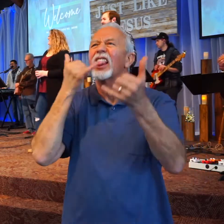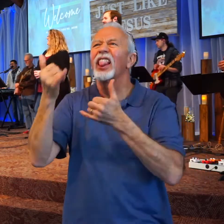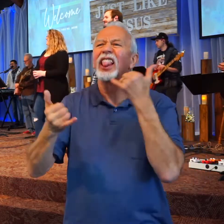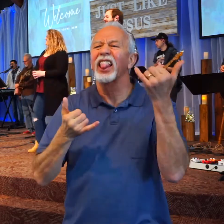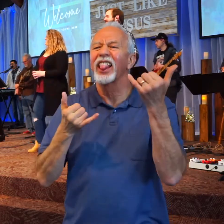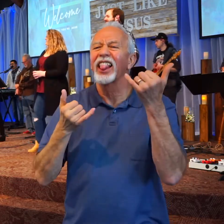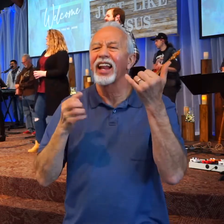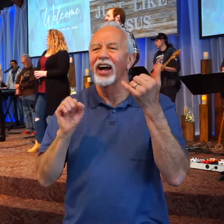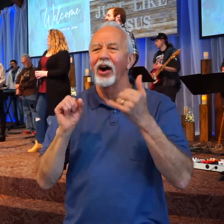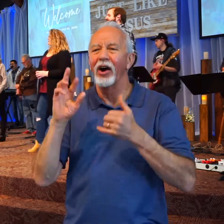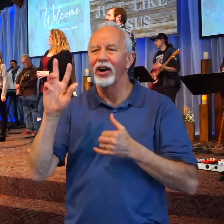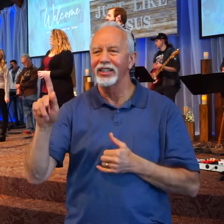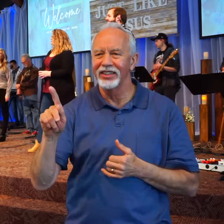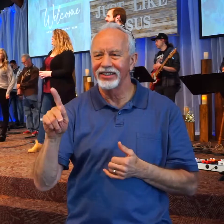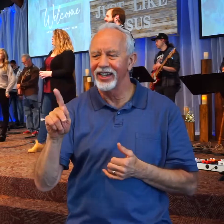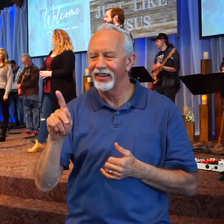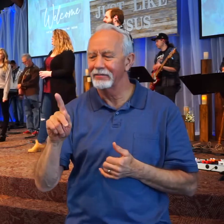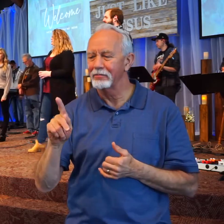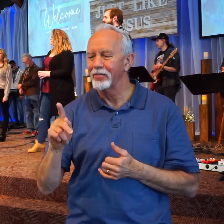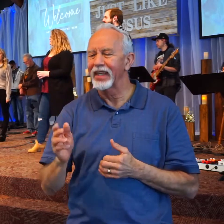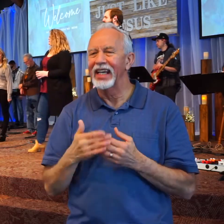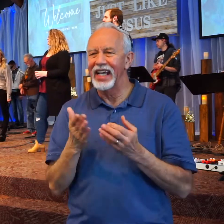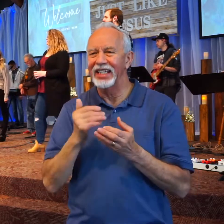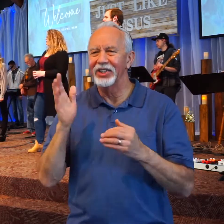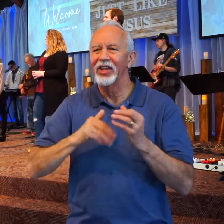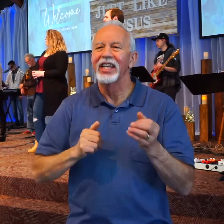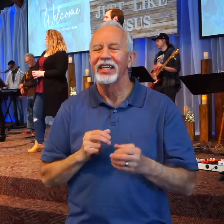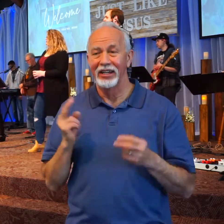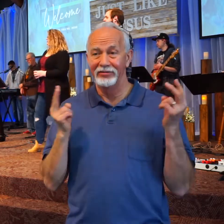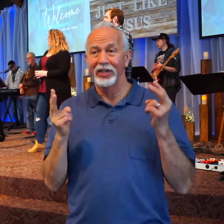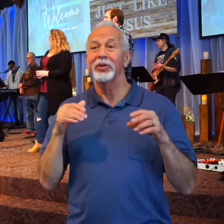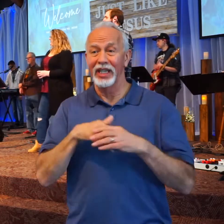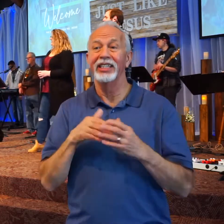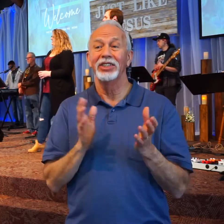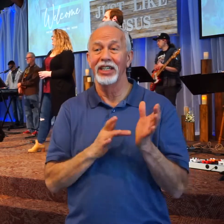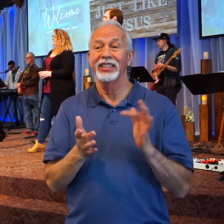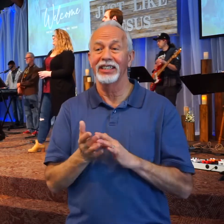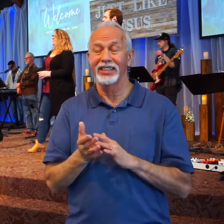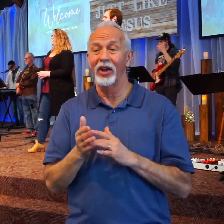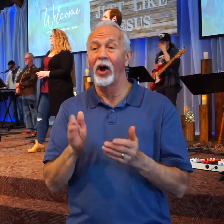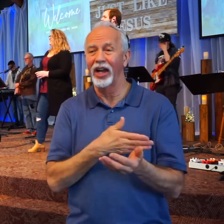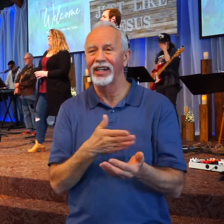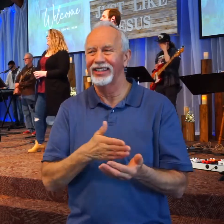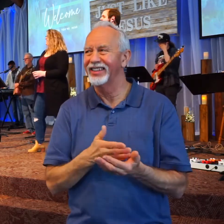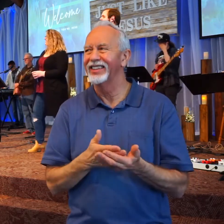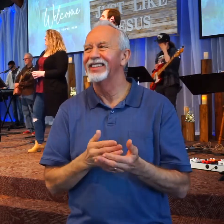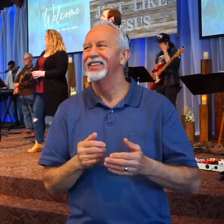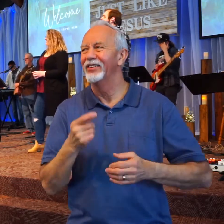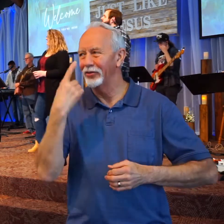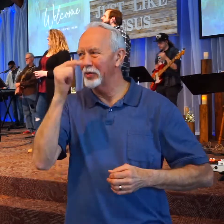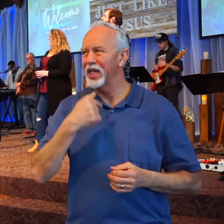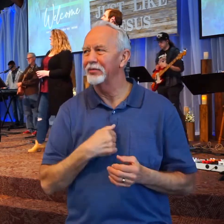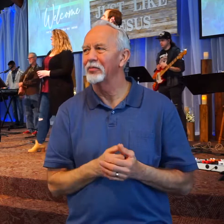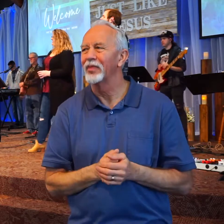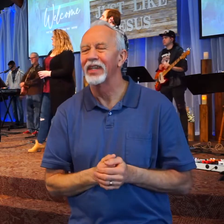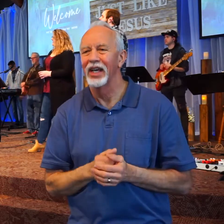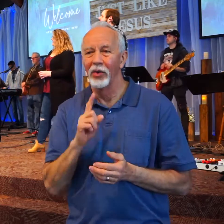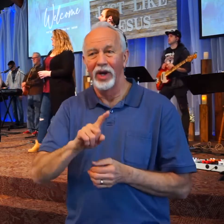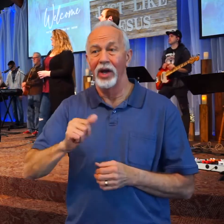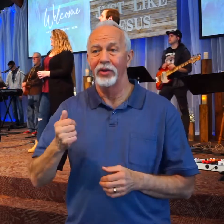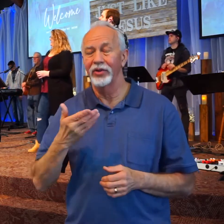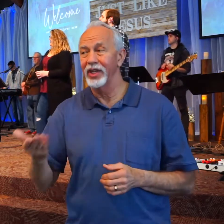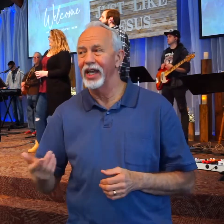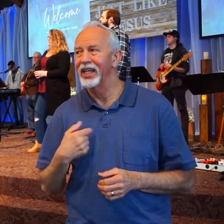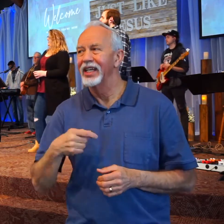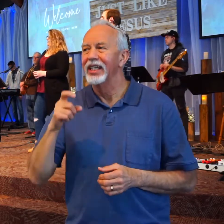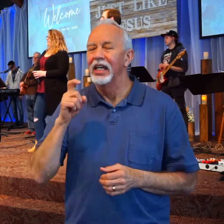So I think he can do that. It's a little easier than Victory in Jesus, I would say. I don't know. All right. One other thing, we do